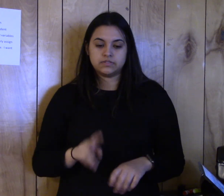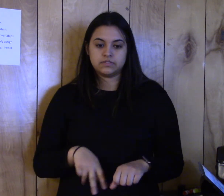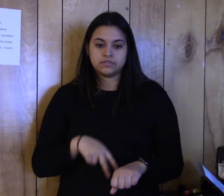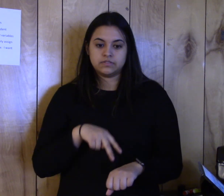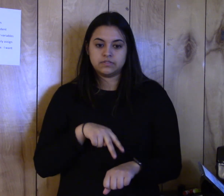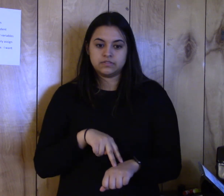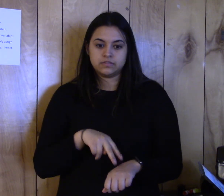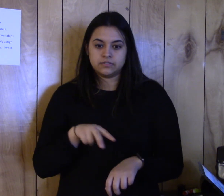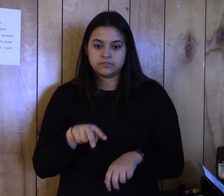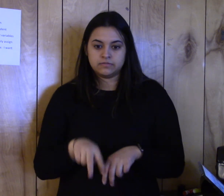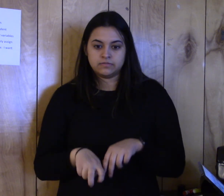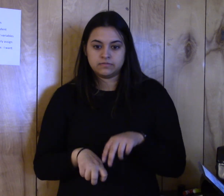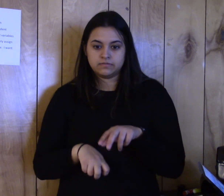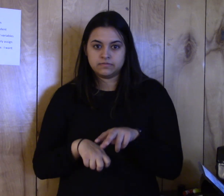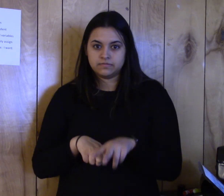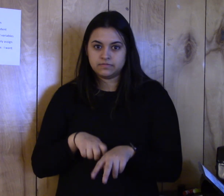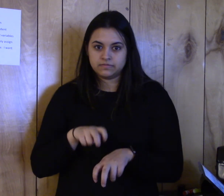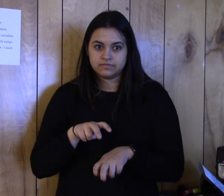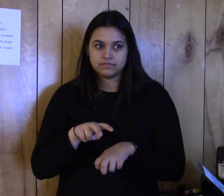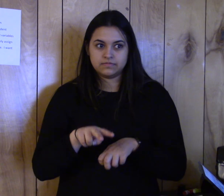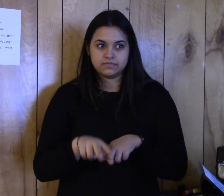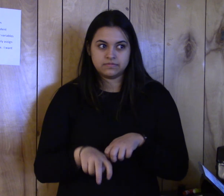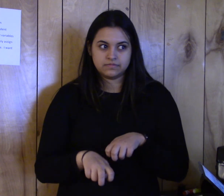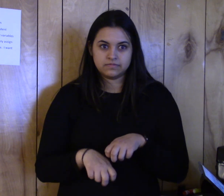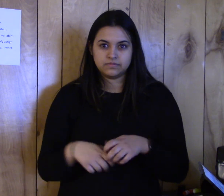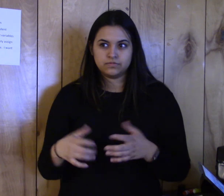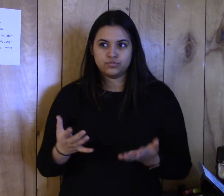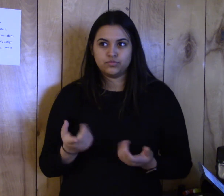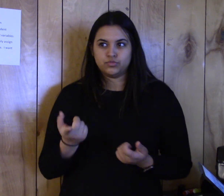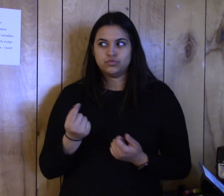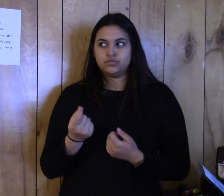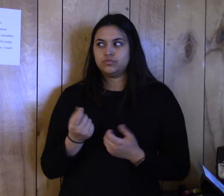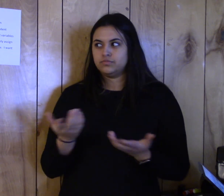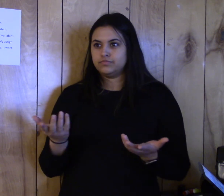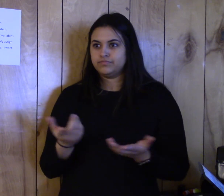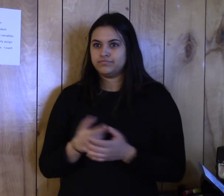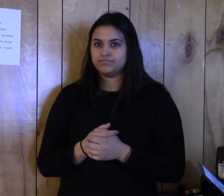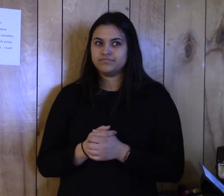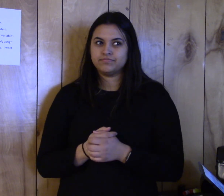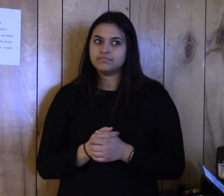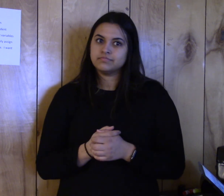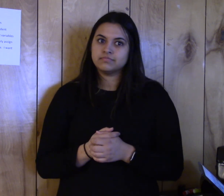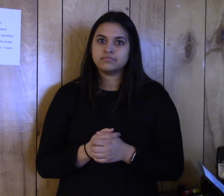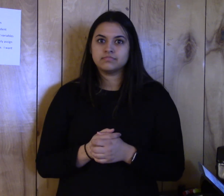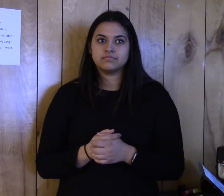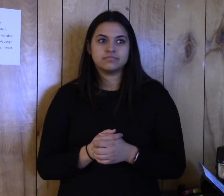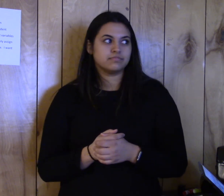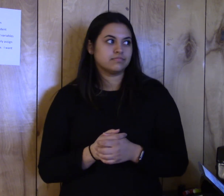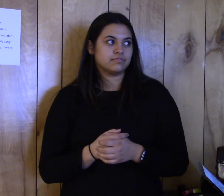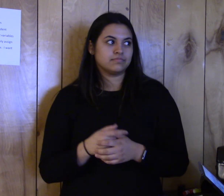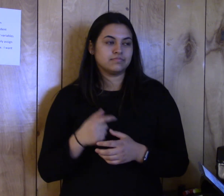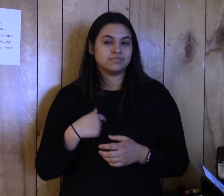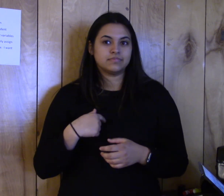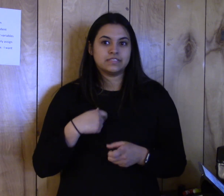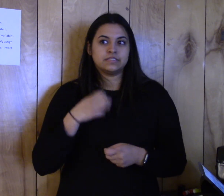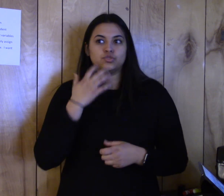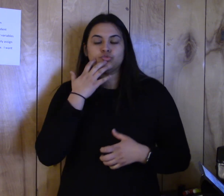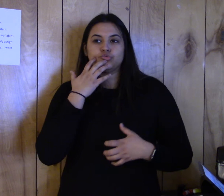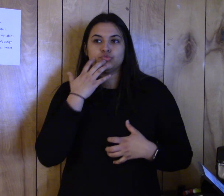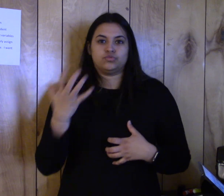direction. Now, what would your reaction be? That's a lot like mine. Get this cat before it eats me.